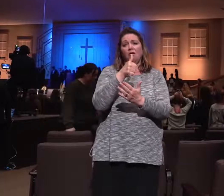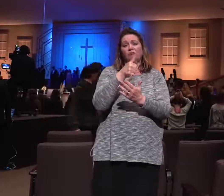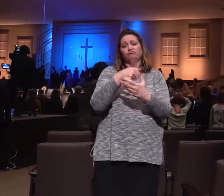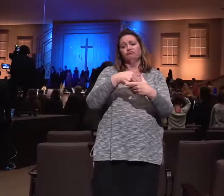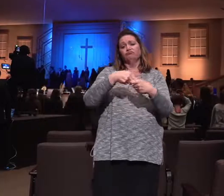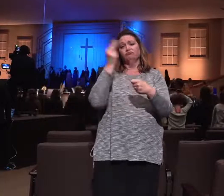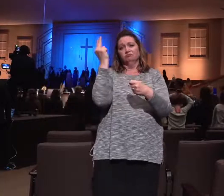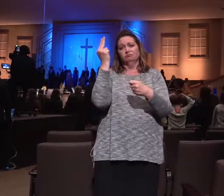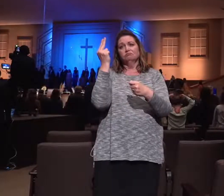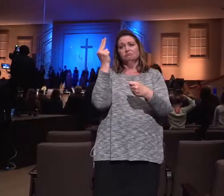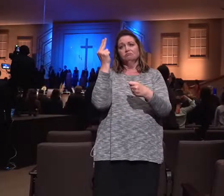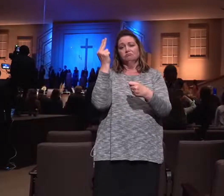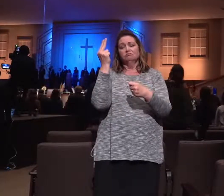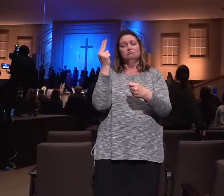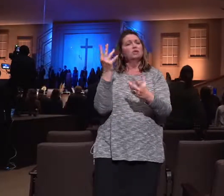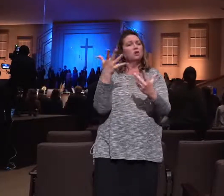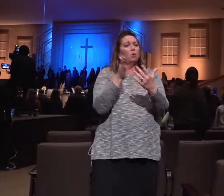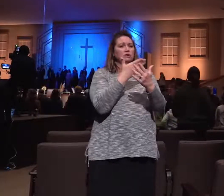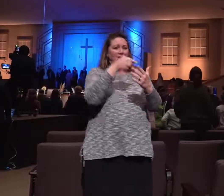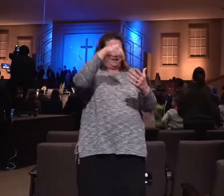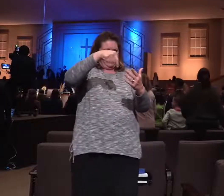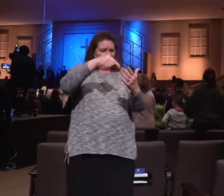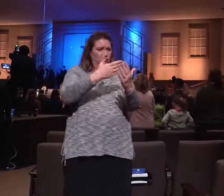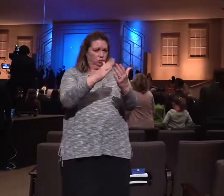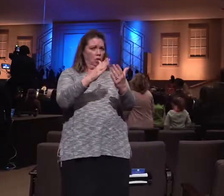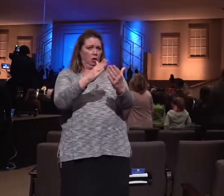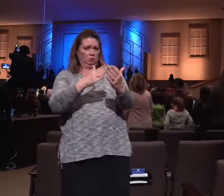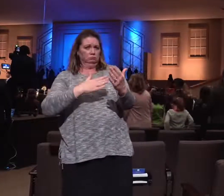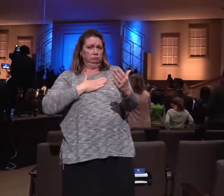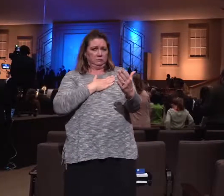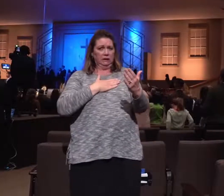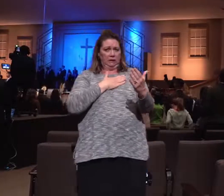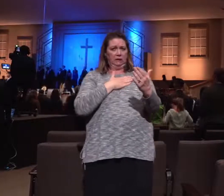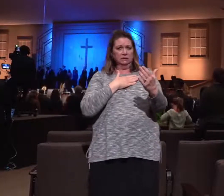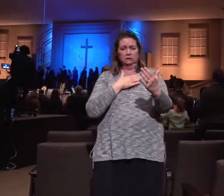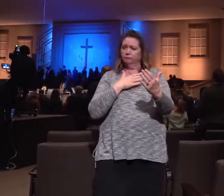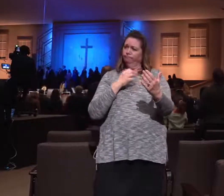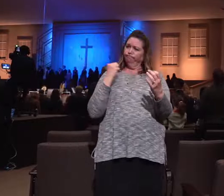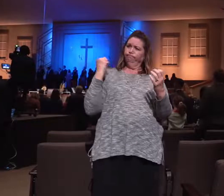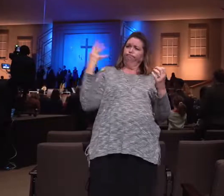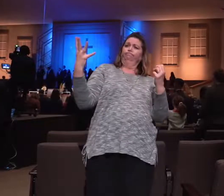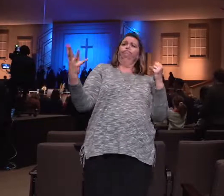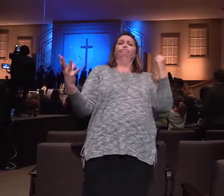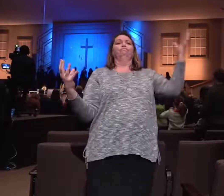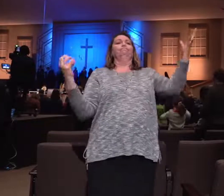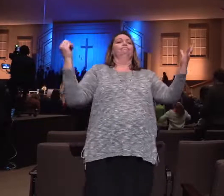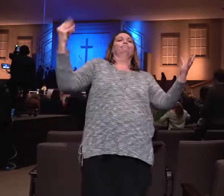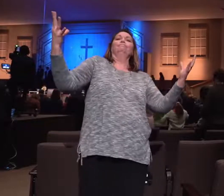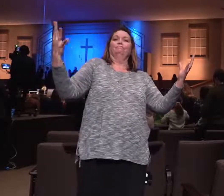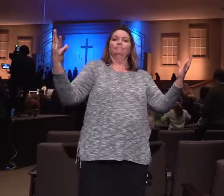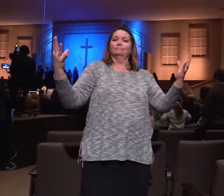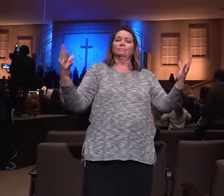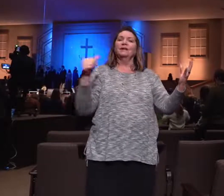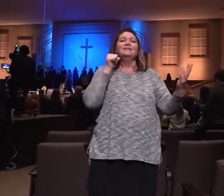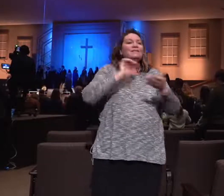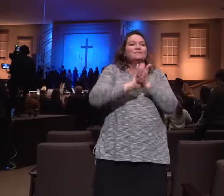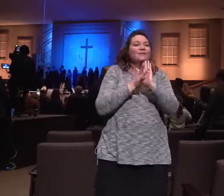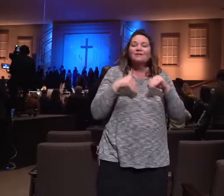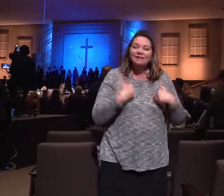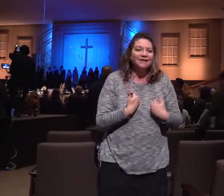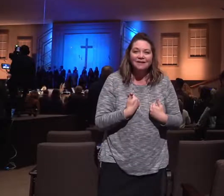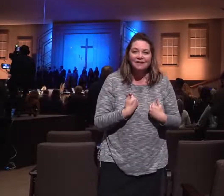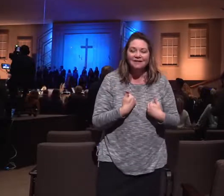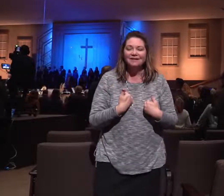to sing this song tonight and lift up your voice on this. Let us not grow weary in the work of